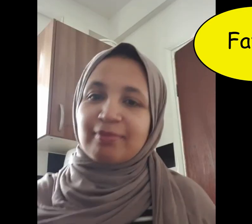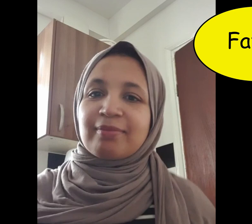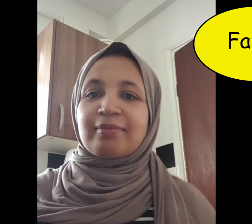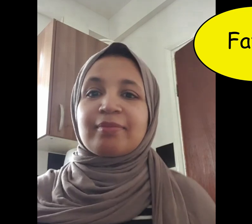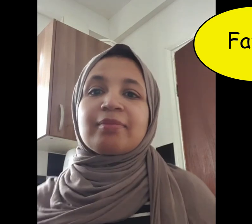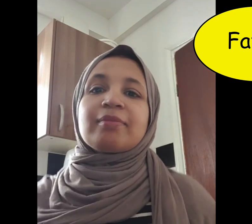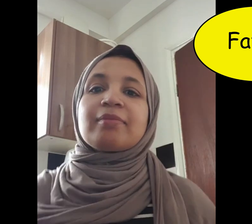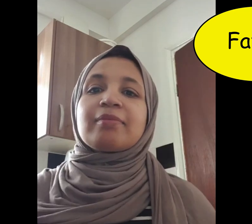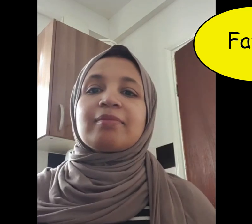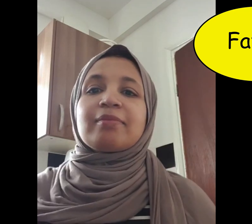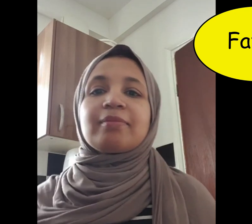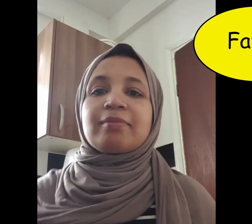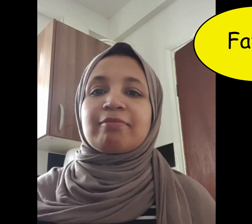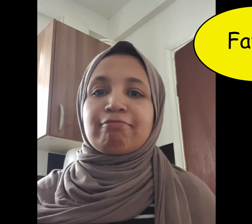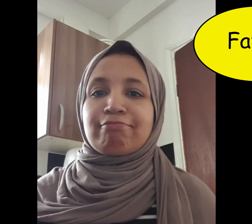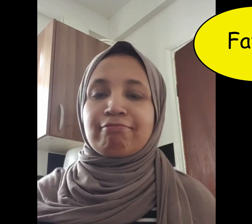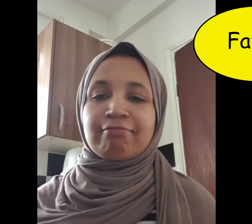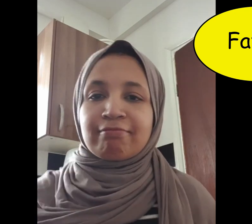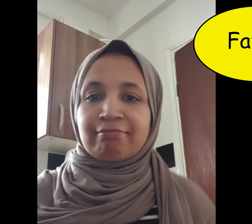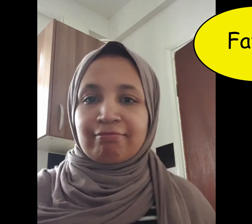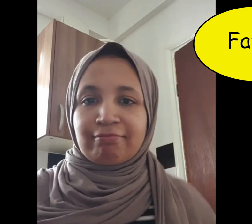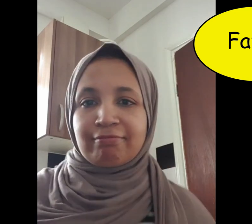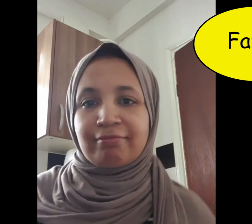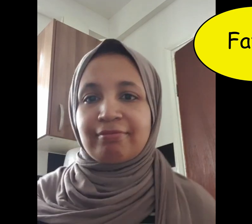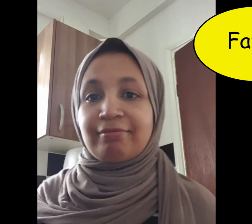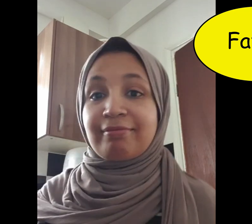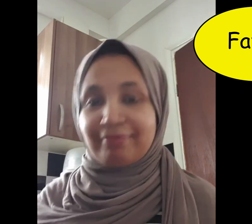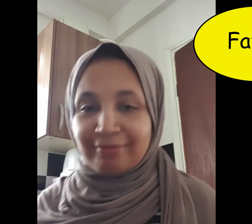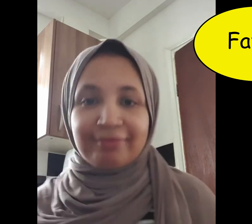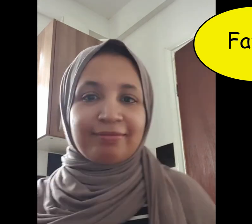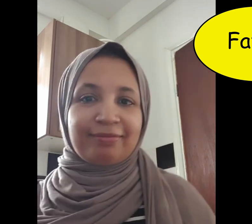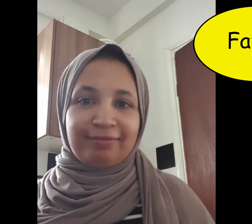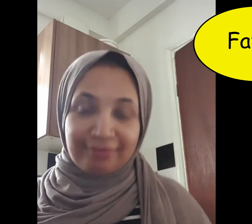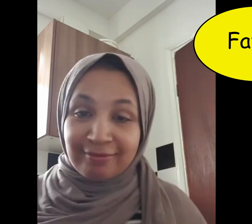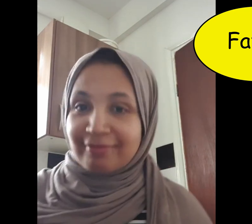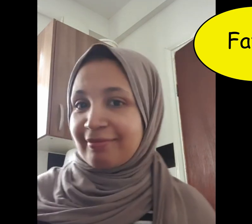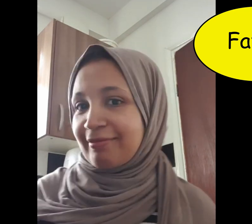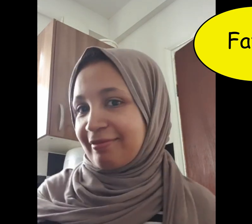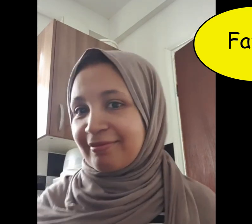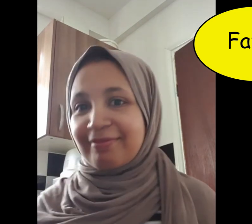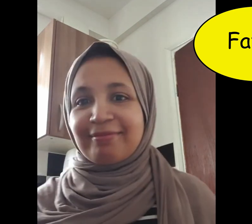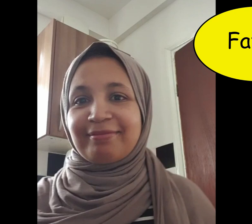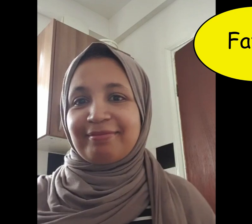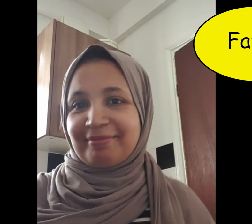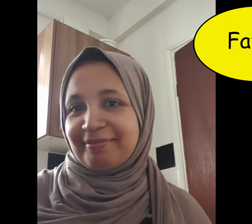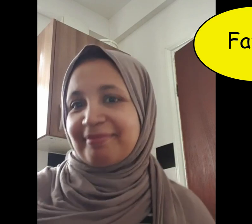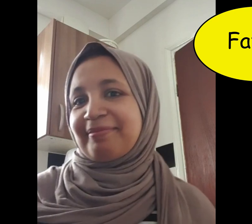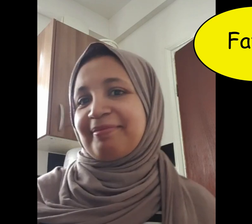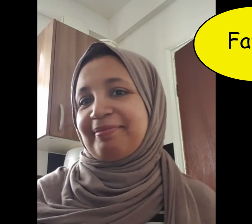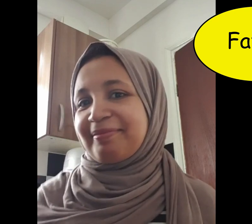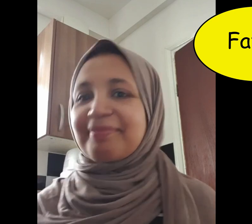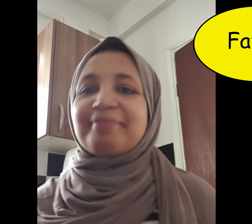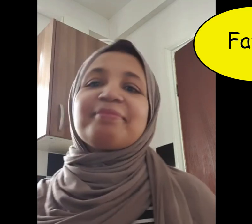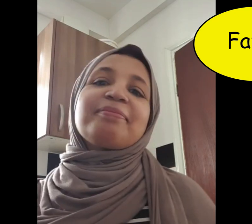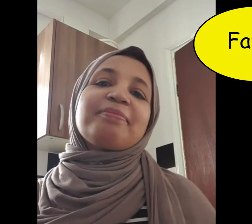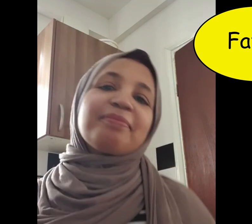Canaan Bring me down I said Because I'm happy Clap along if you feel like a room